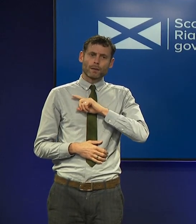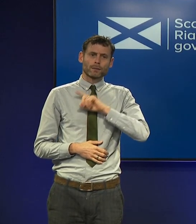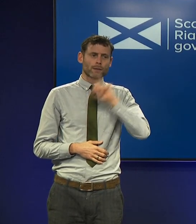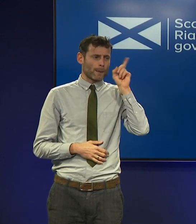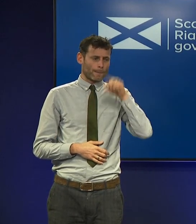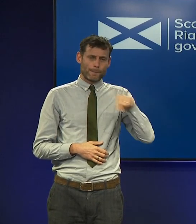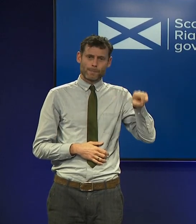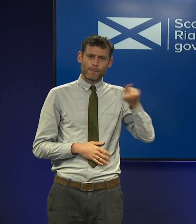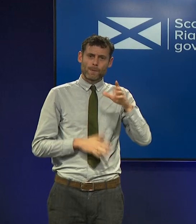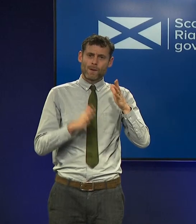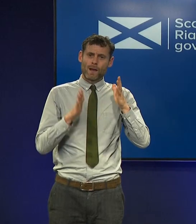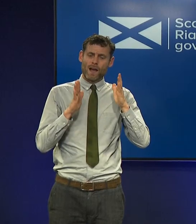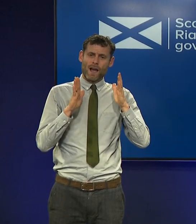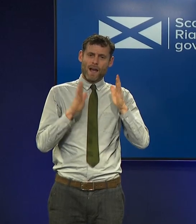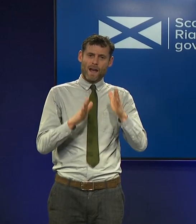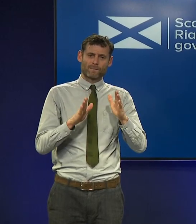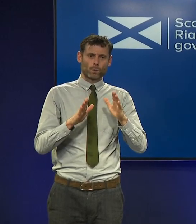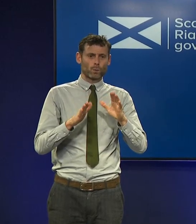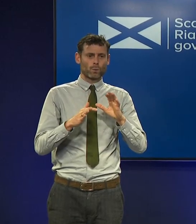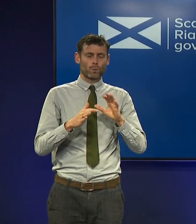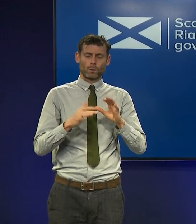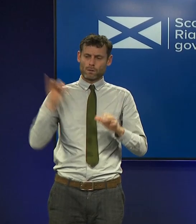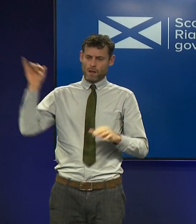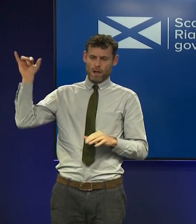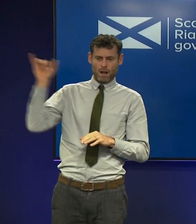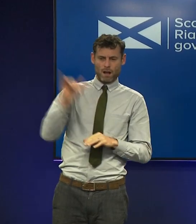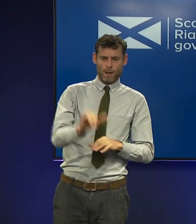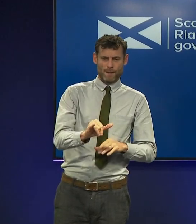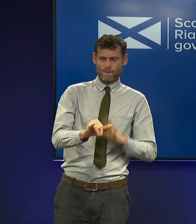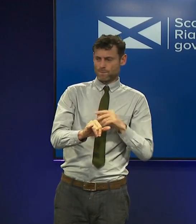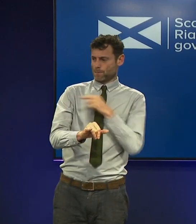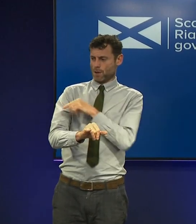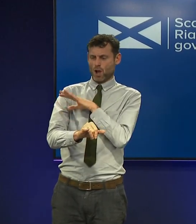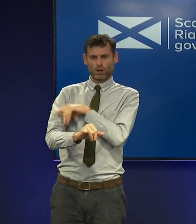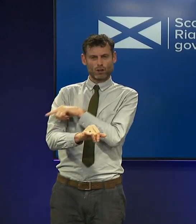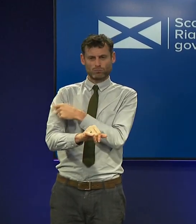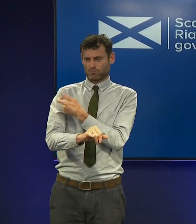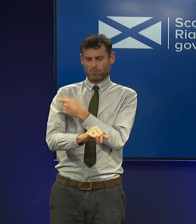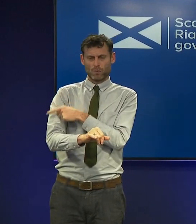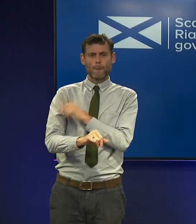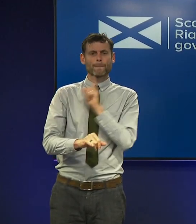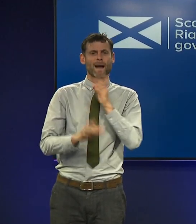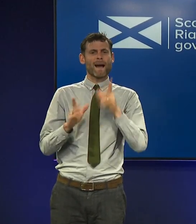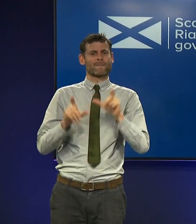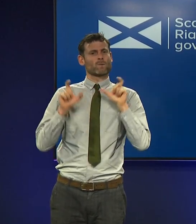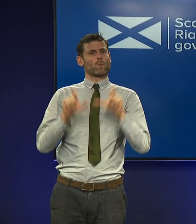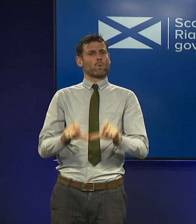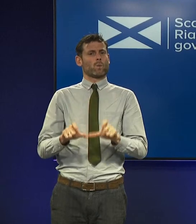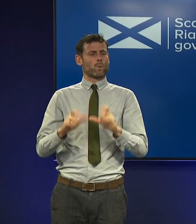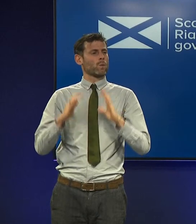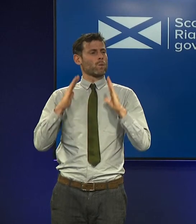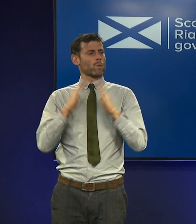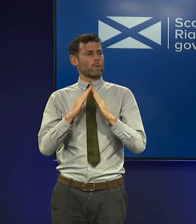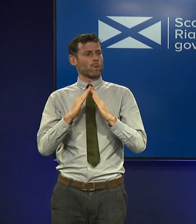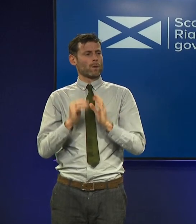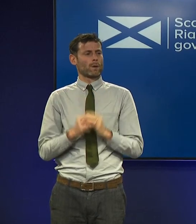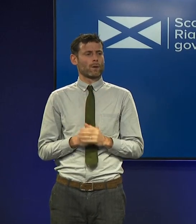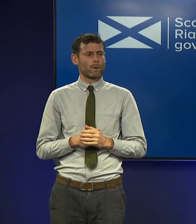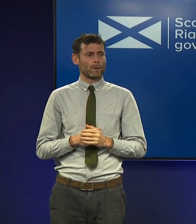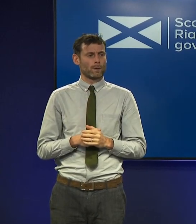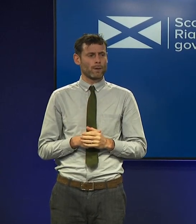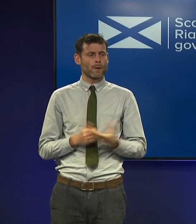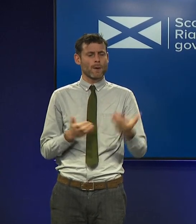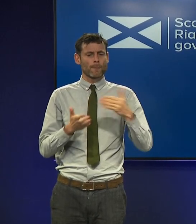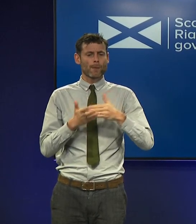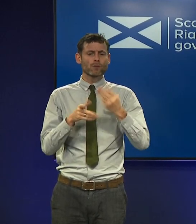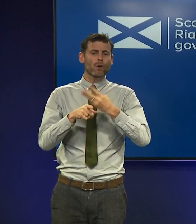lastly, you said several times that people shouldn't be changing their Christmas plans yet, but it is 3 weeks on Saturday's Christmas Day. And I just wondered